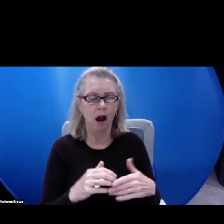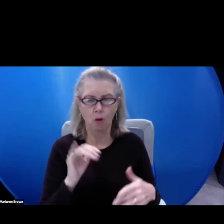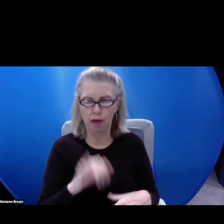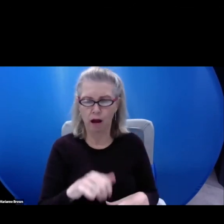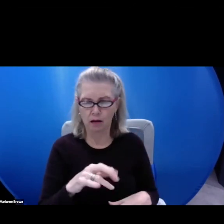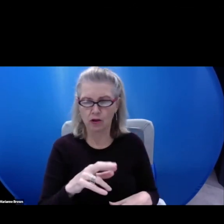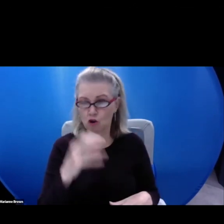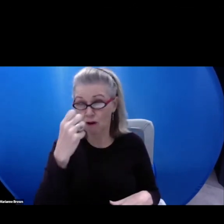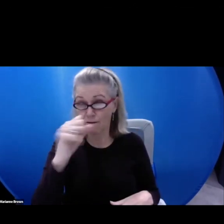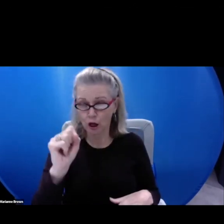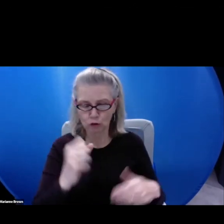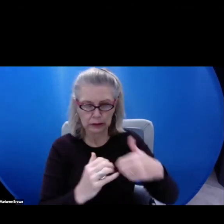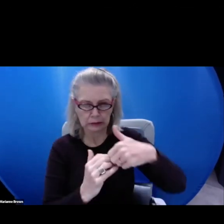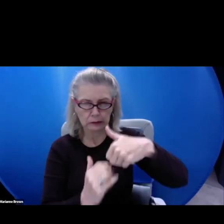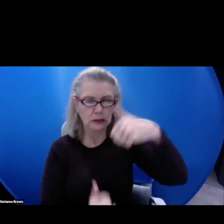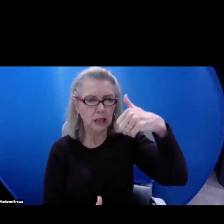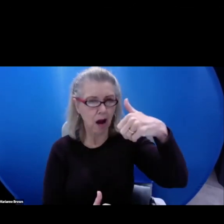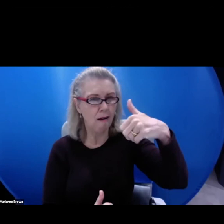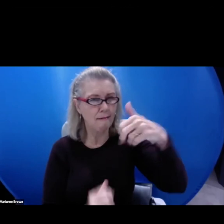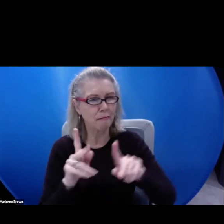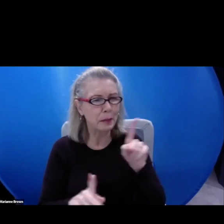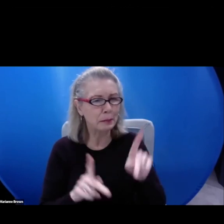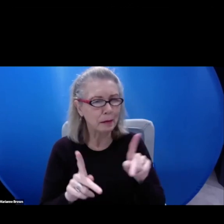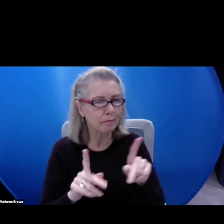the society into